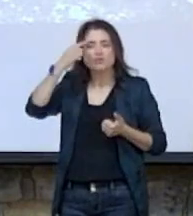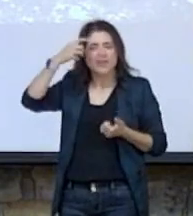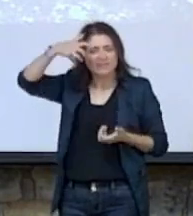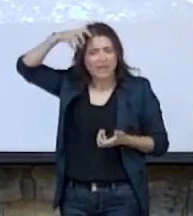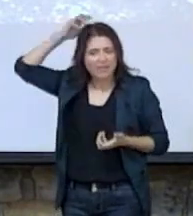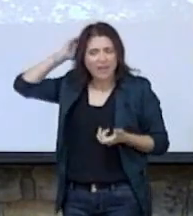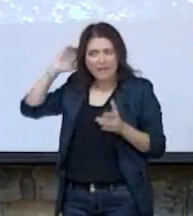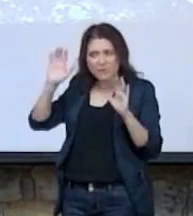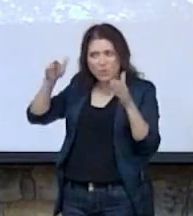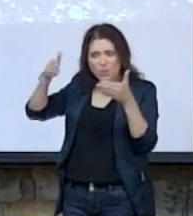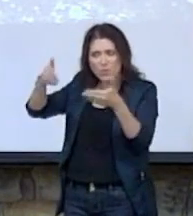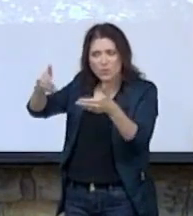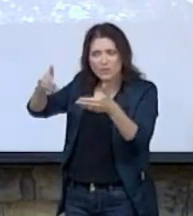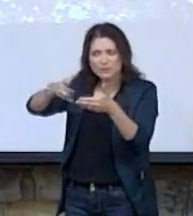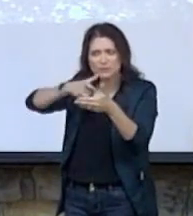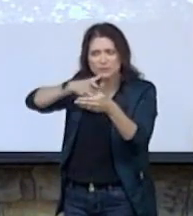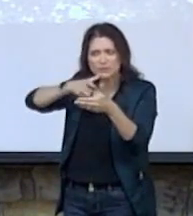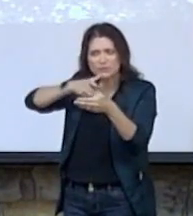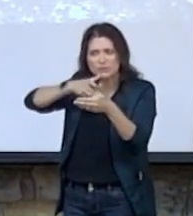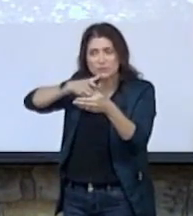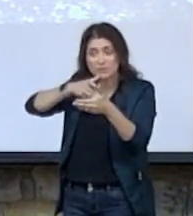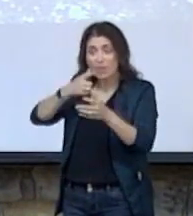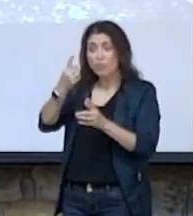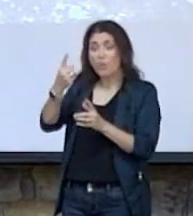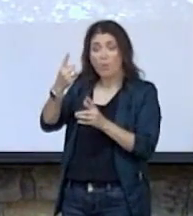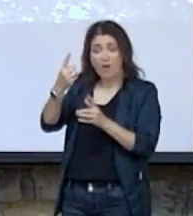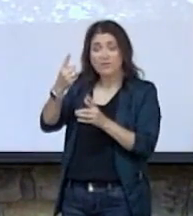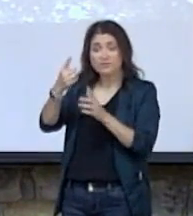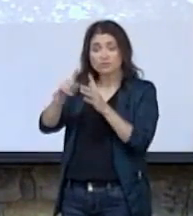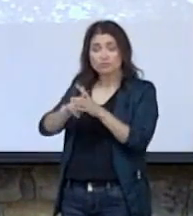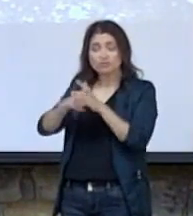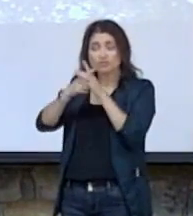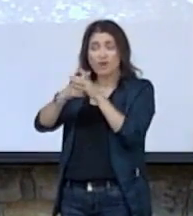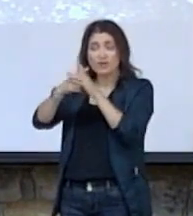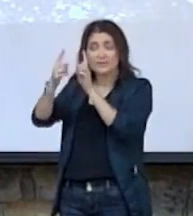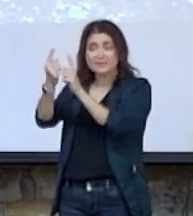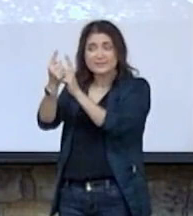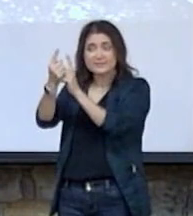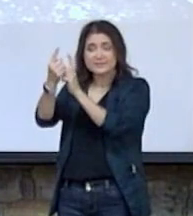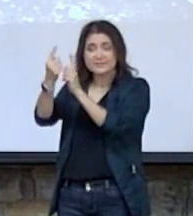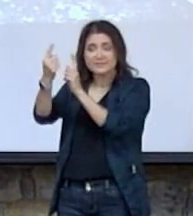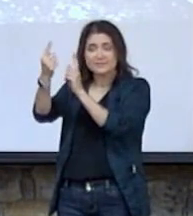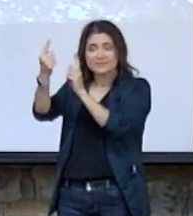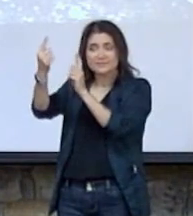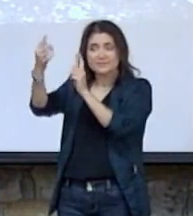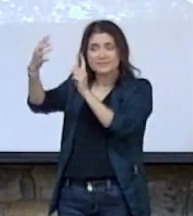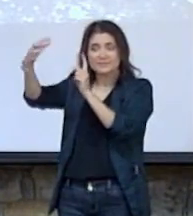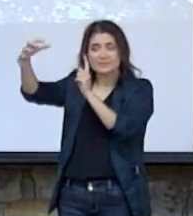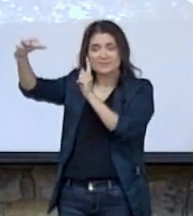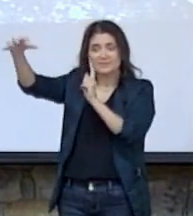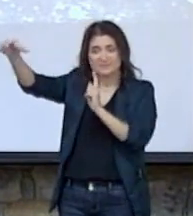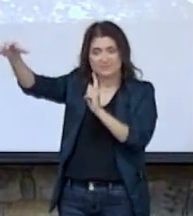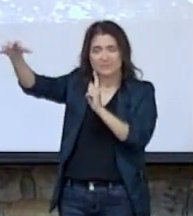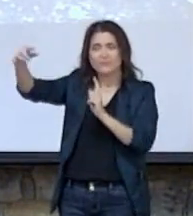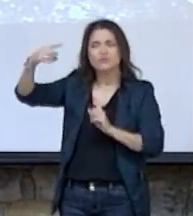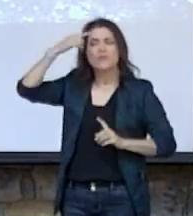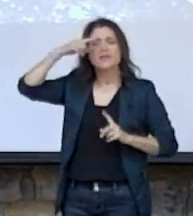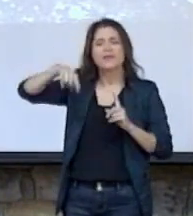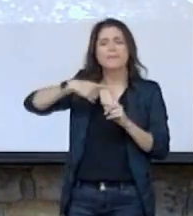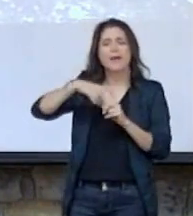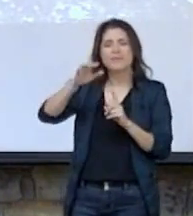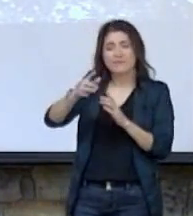started focusing in on? It's the one that started to wander away. Now I want you to think about that for just a